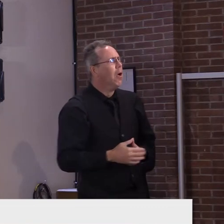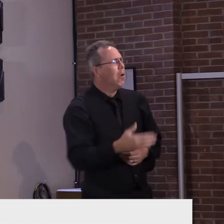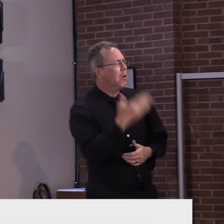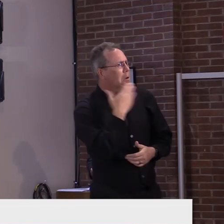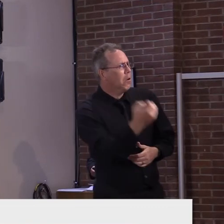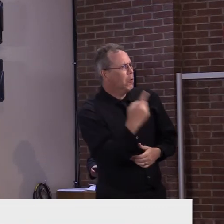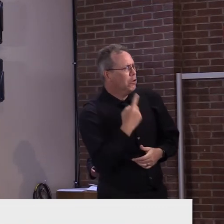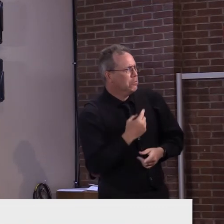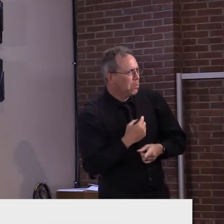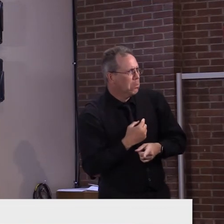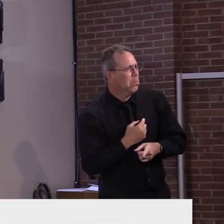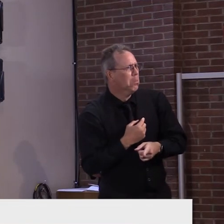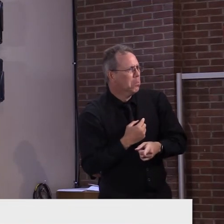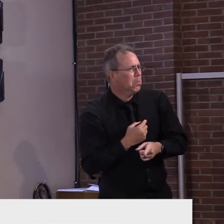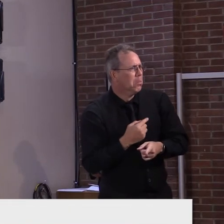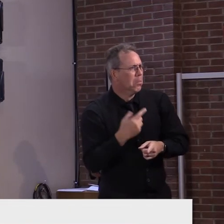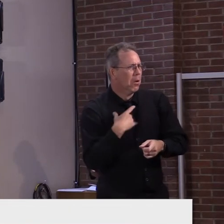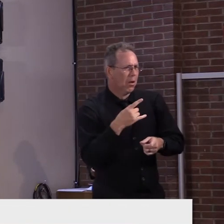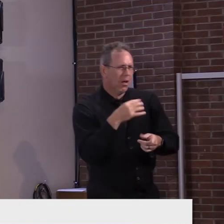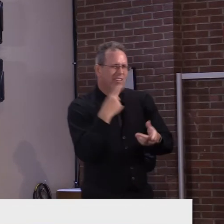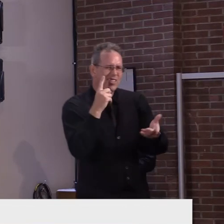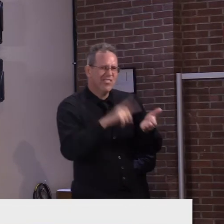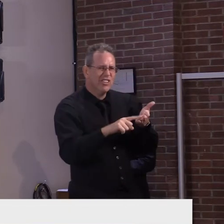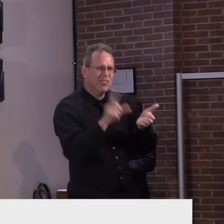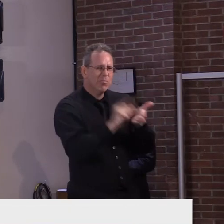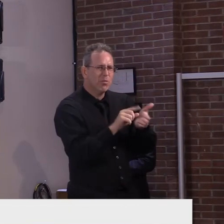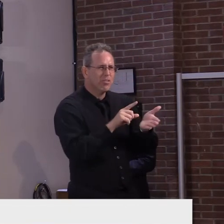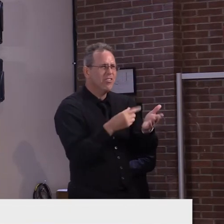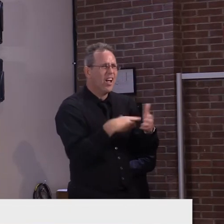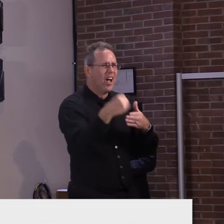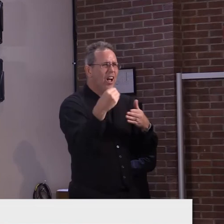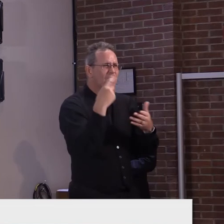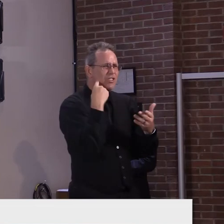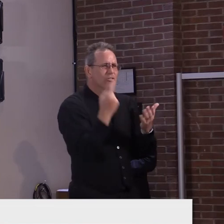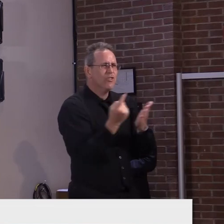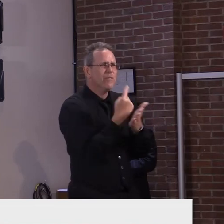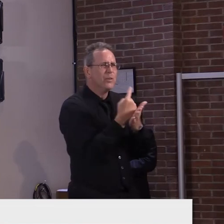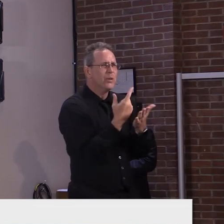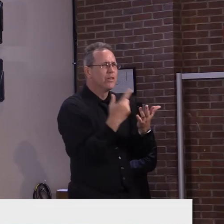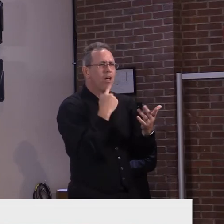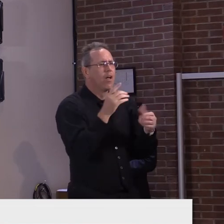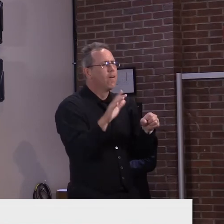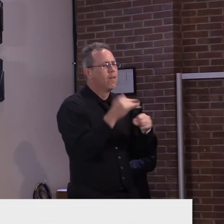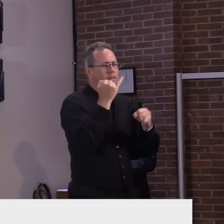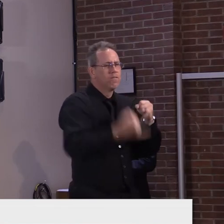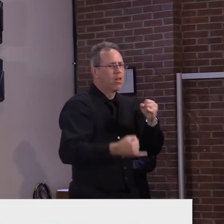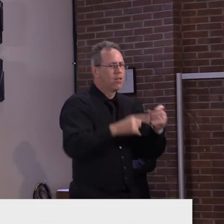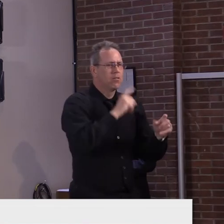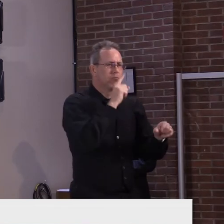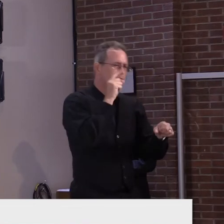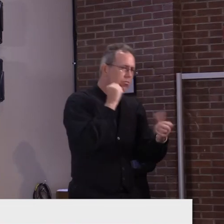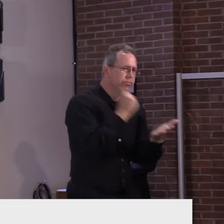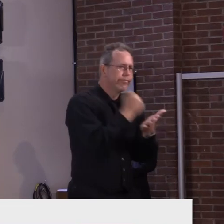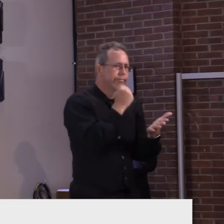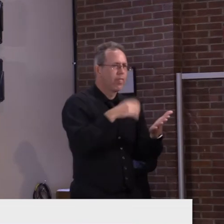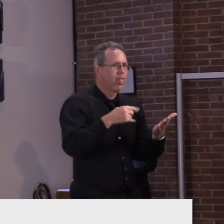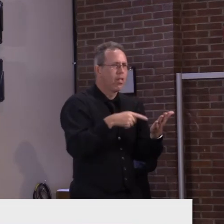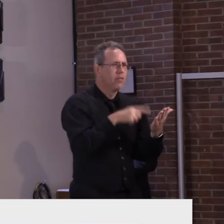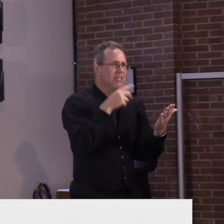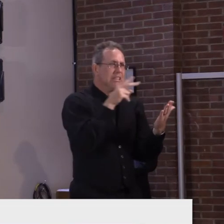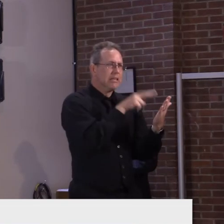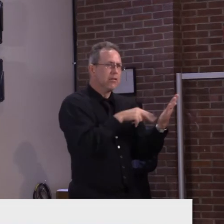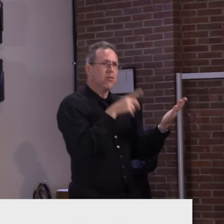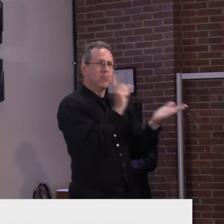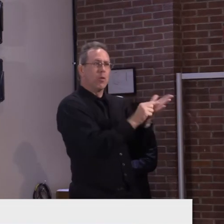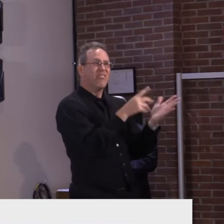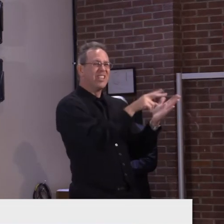don't believe it's been peer reviewed yet, so put that caveat there. But at the same time, there's a difference